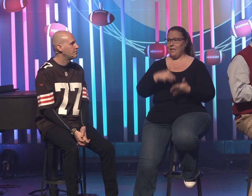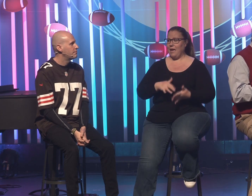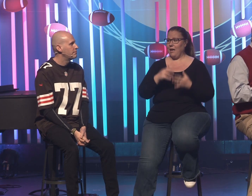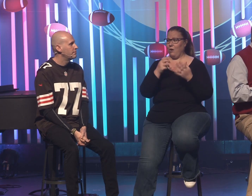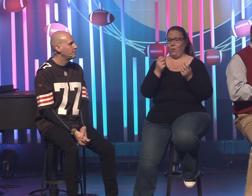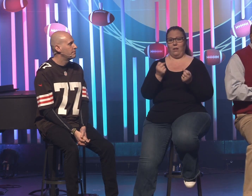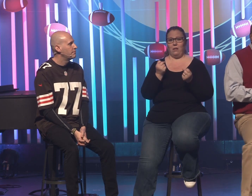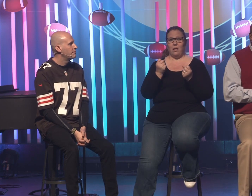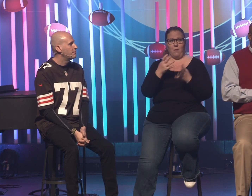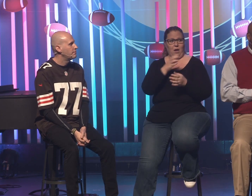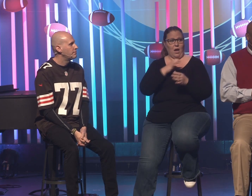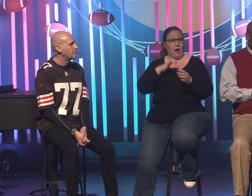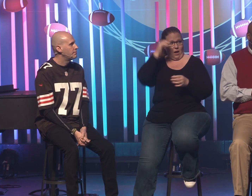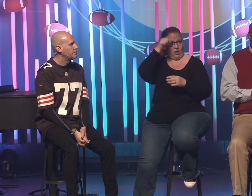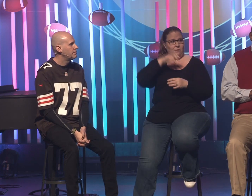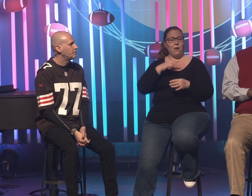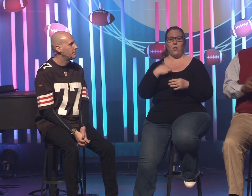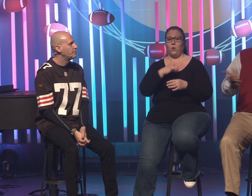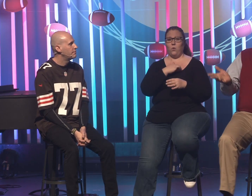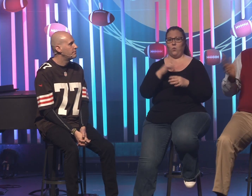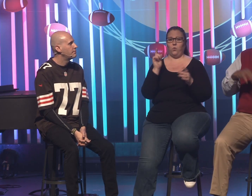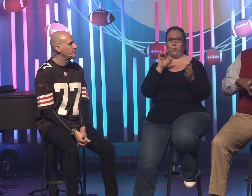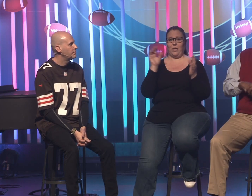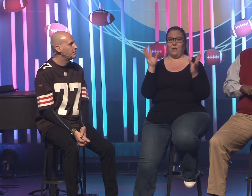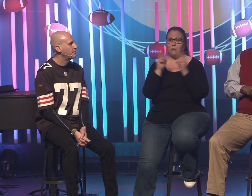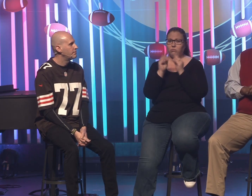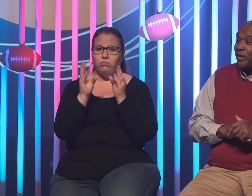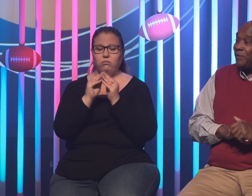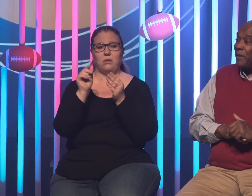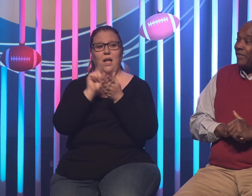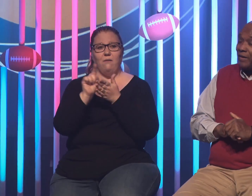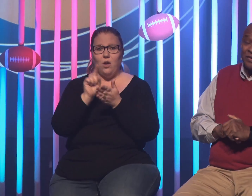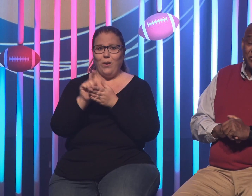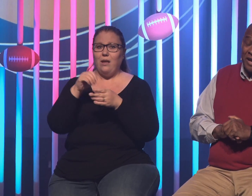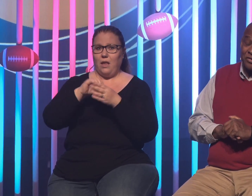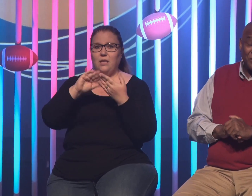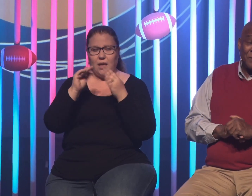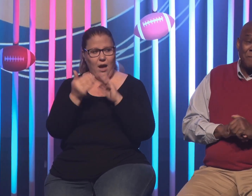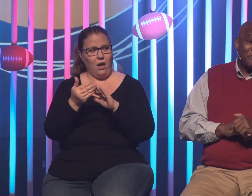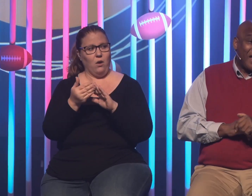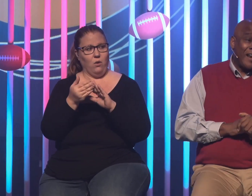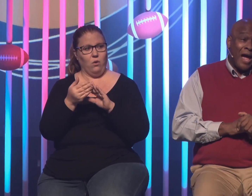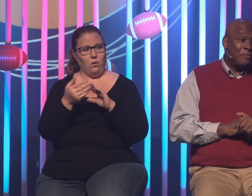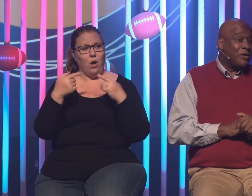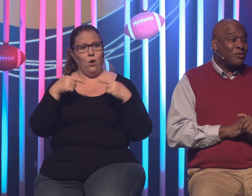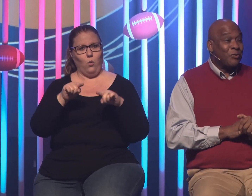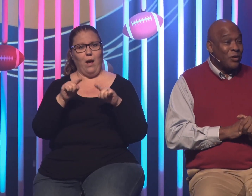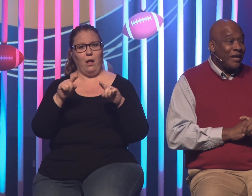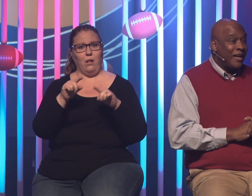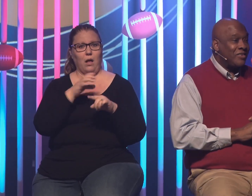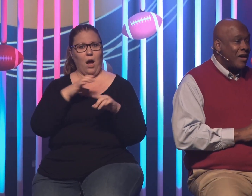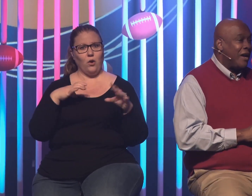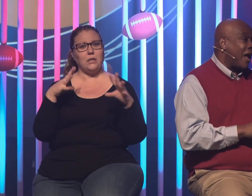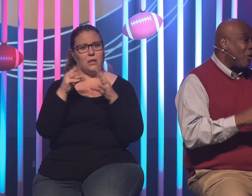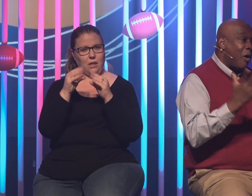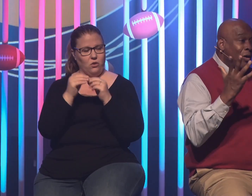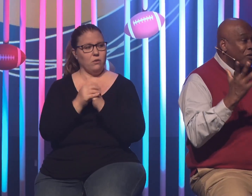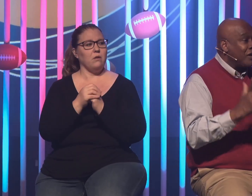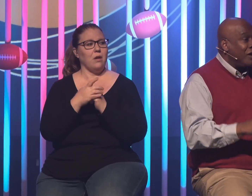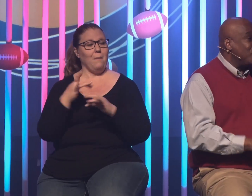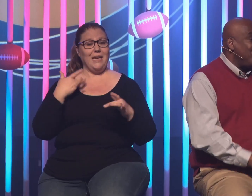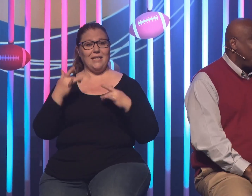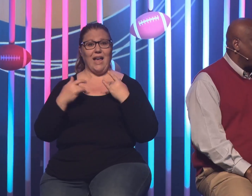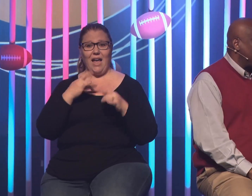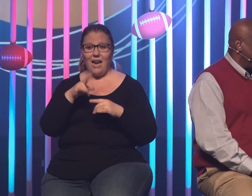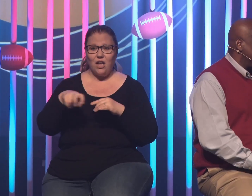of congressmen that we meet every week that they're in town and they're in session. And I'm just really excited. I go all over